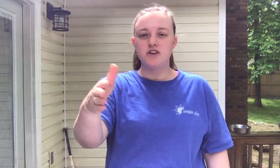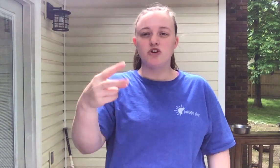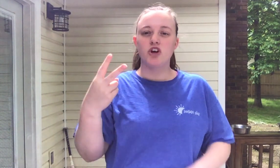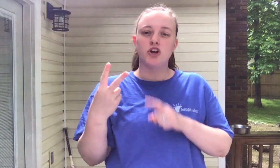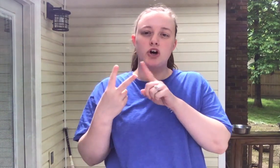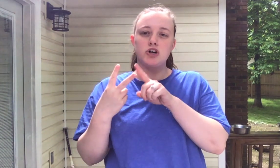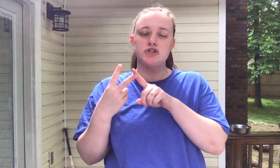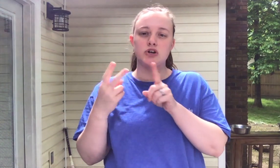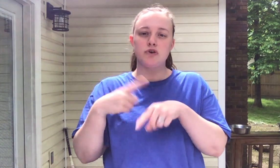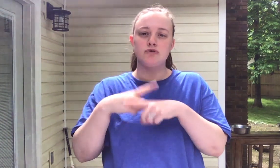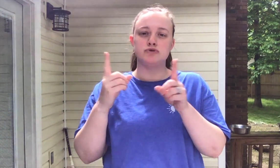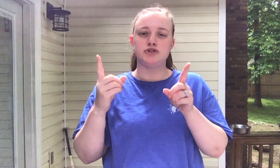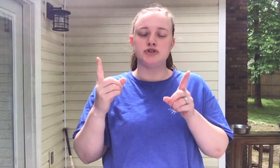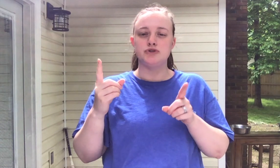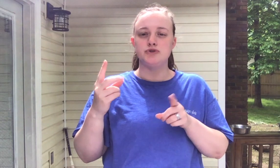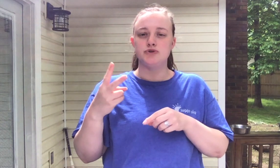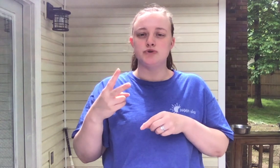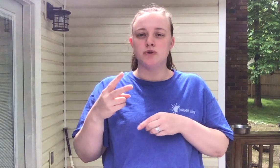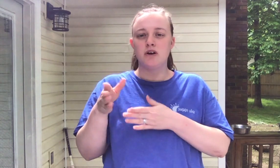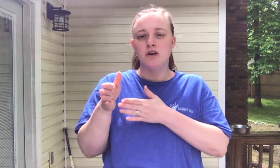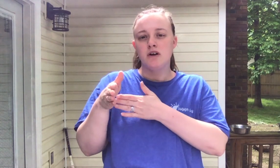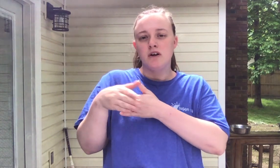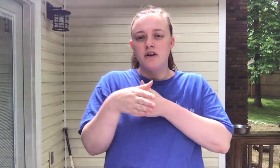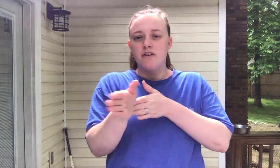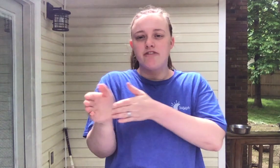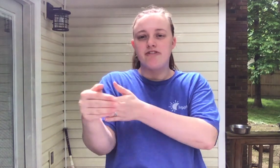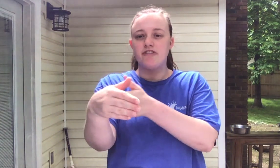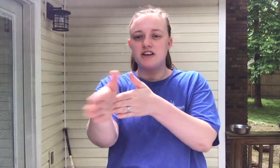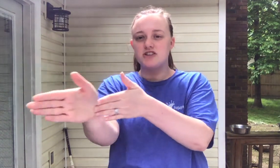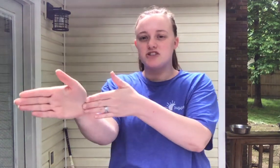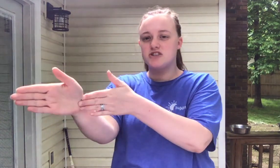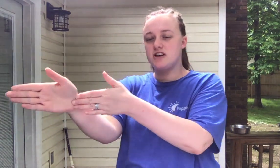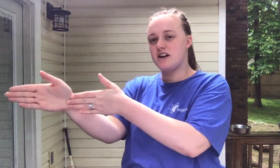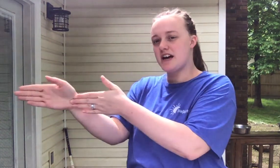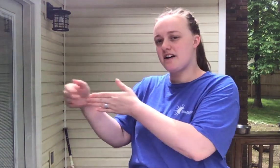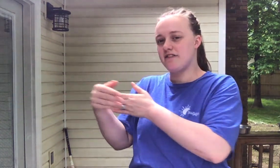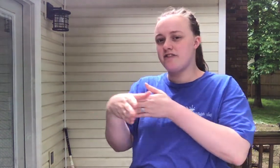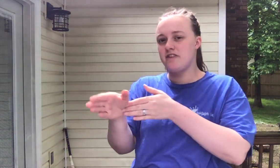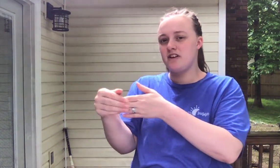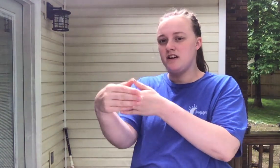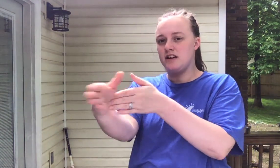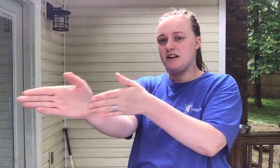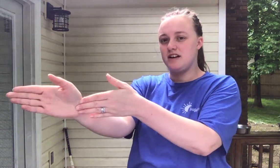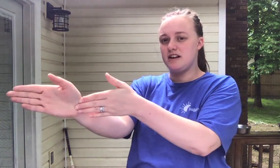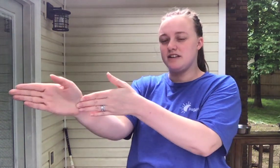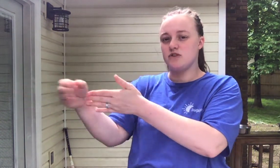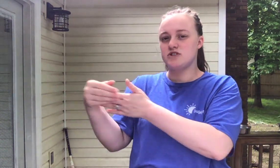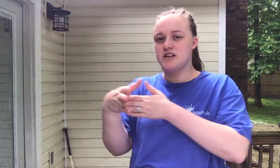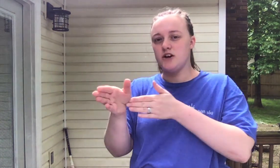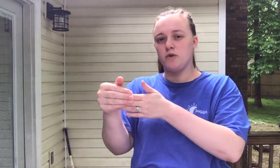can also do fish. Have a little tail with